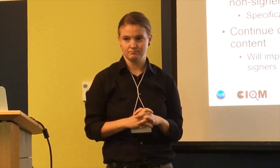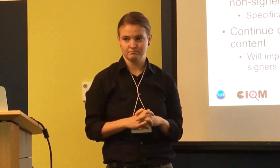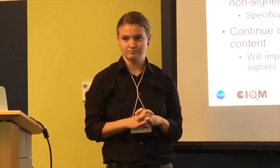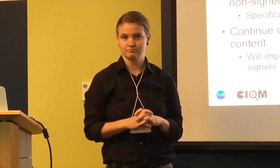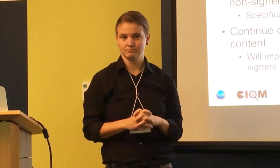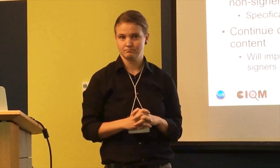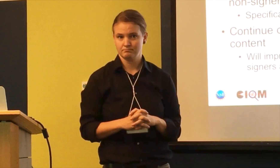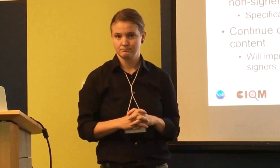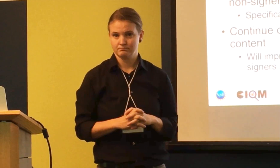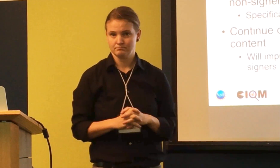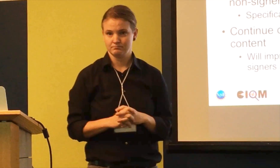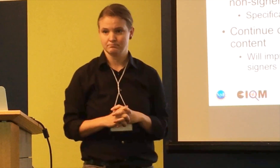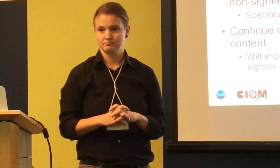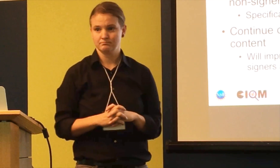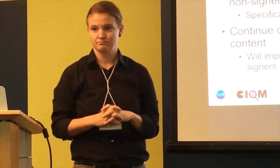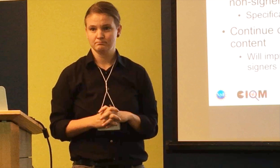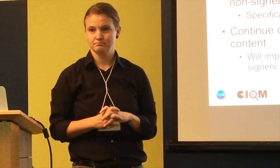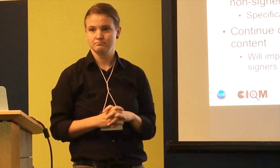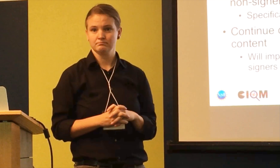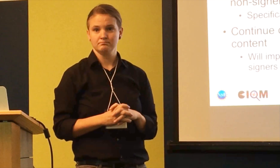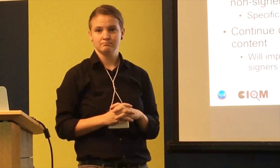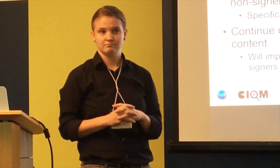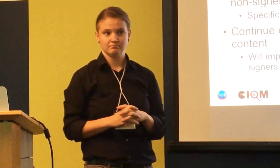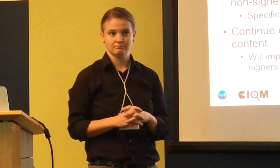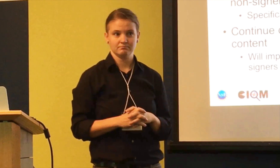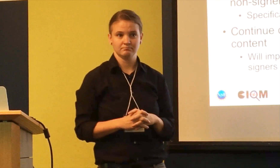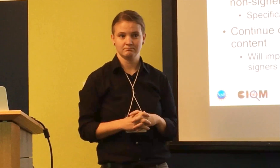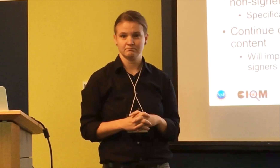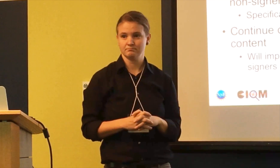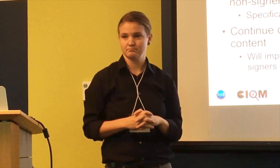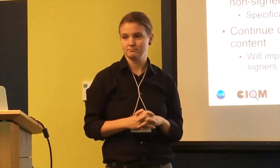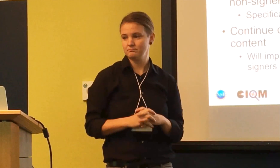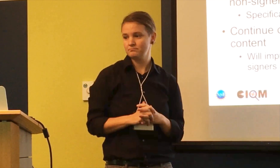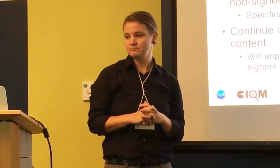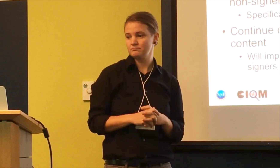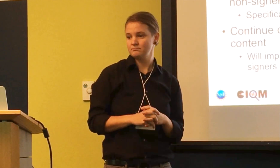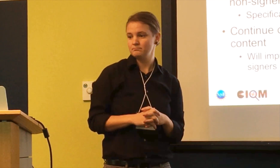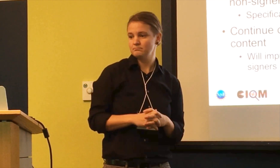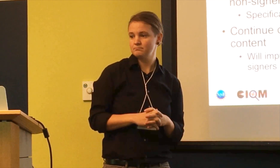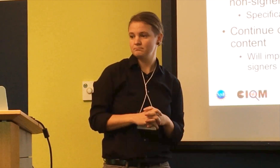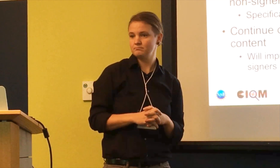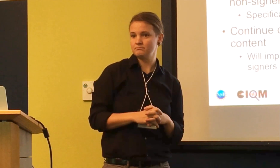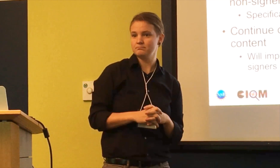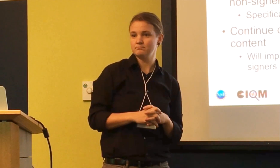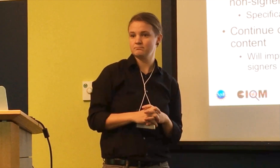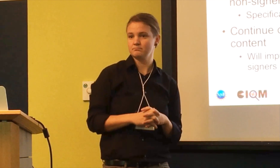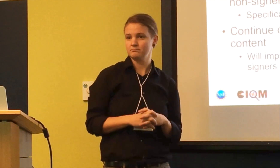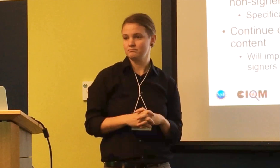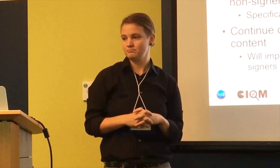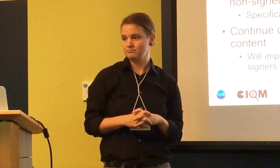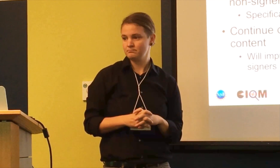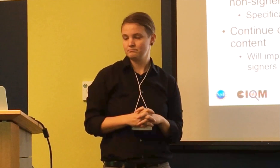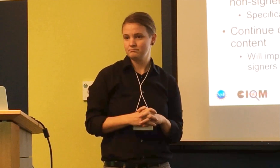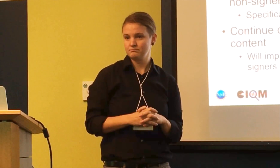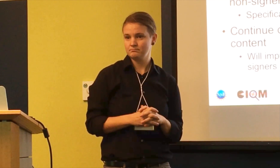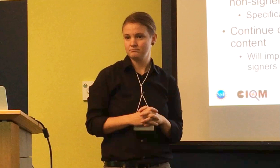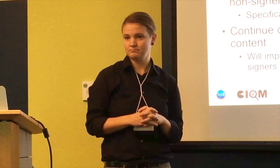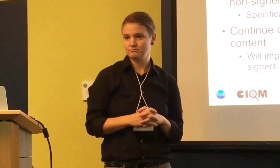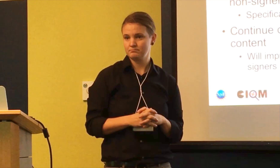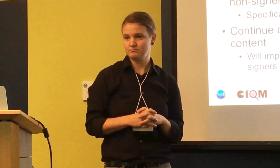or I have to eliminate content in order to make sure that the interpreter stays with me. So that limits my ability to express myself effectively as a